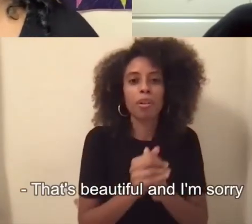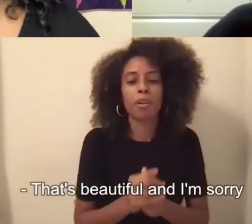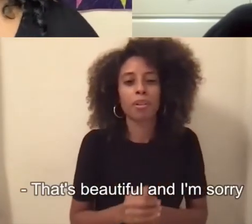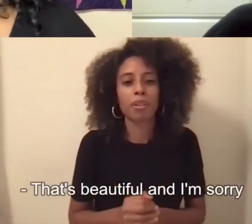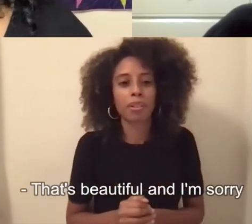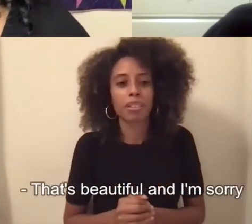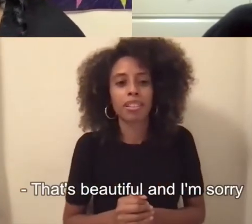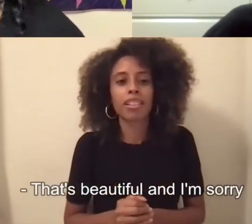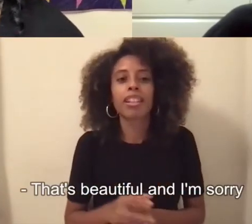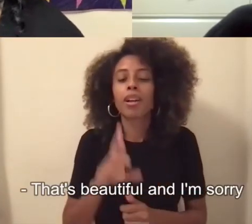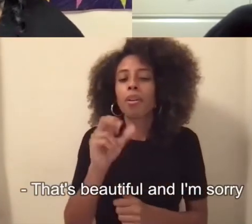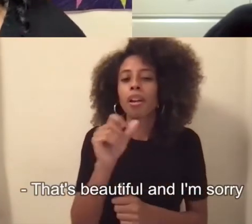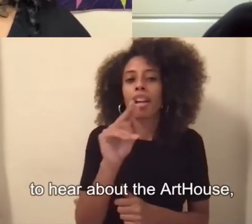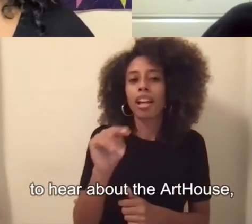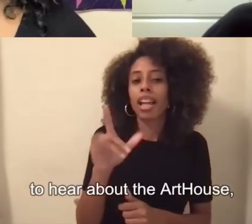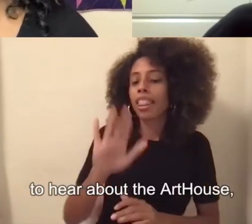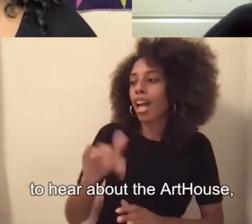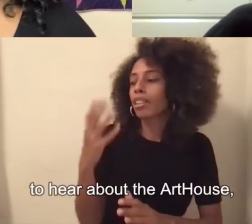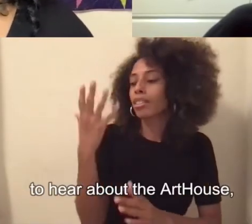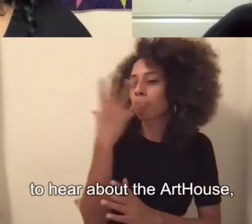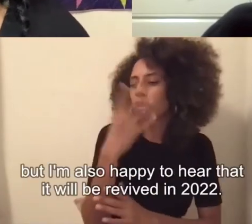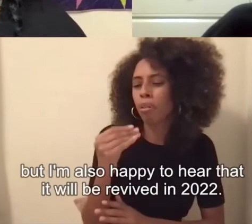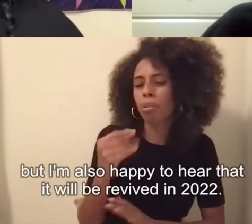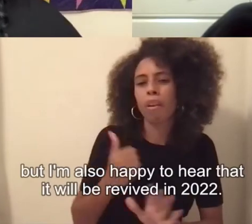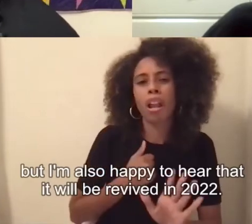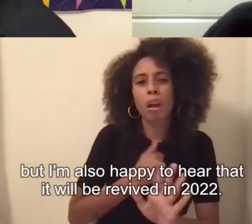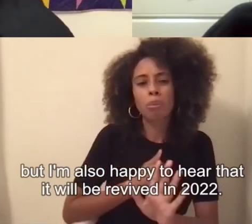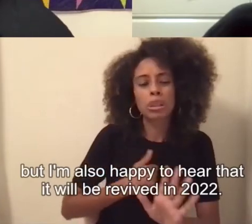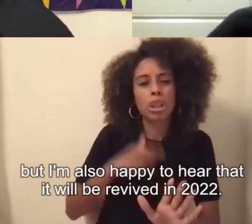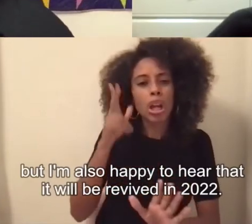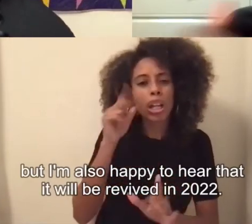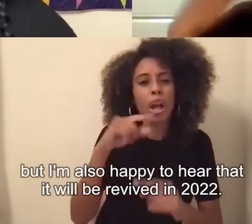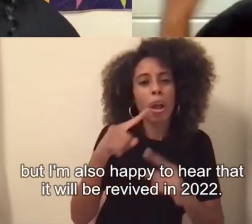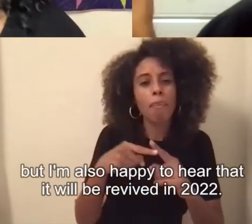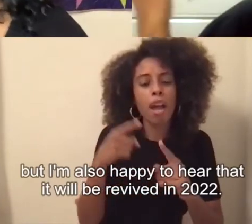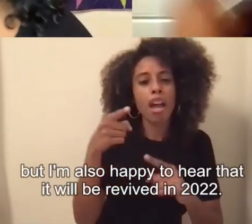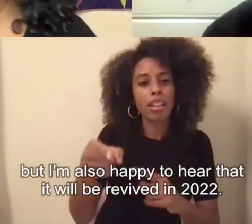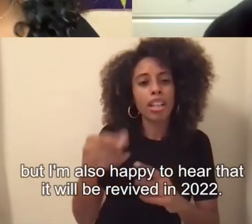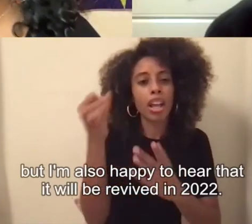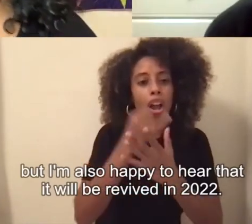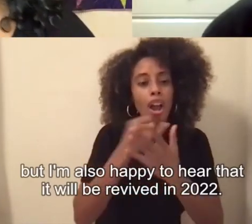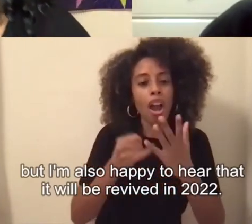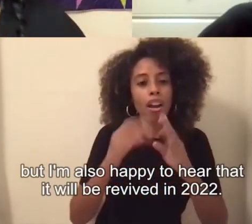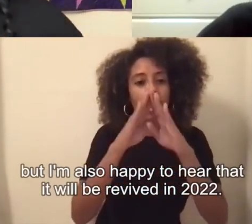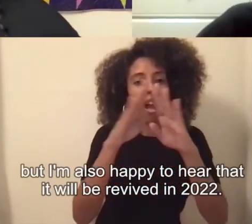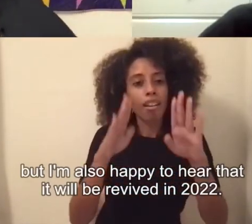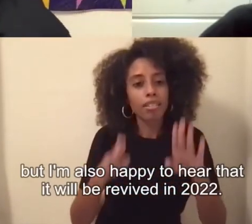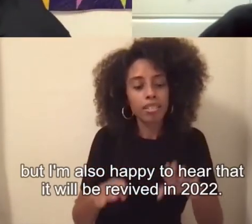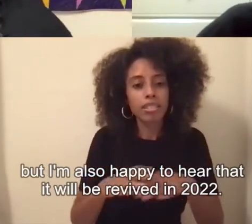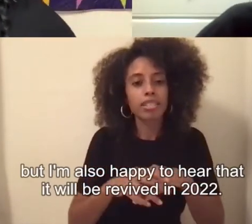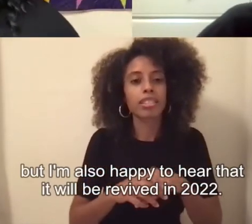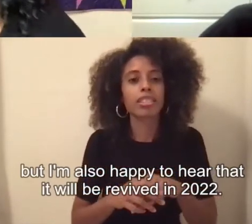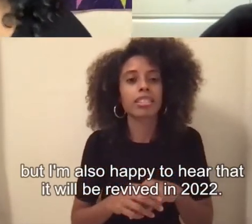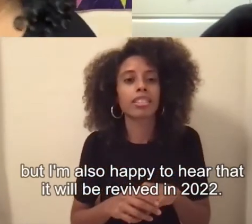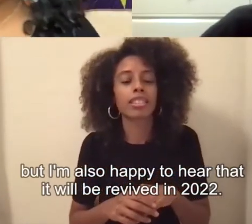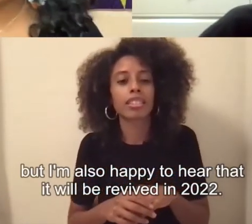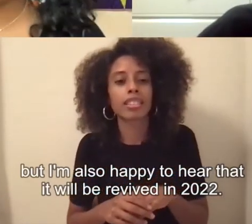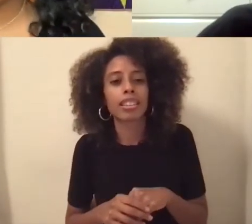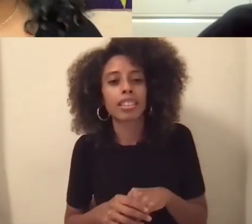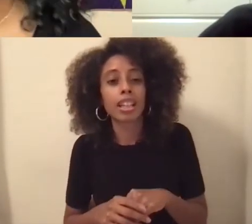That's beautiful. And I'm sorry to hear about the art house, but I'm also happy to hear that will be revived